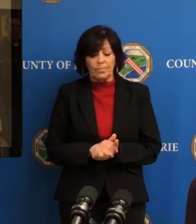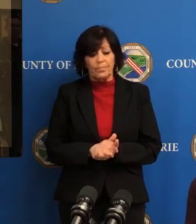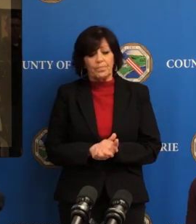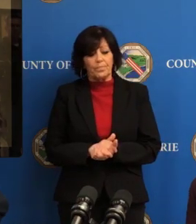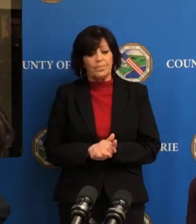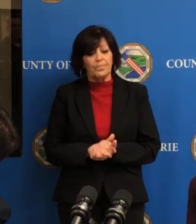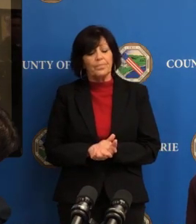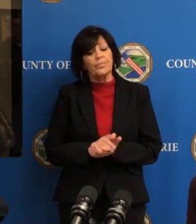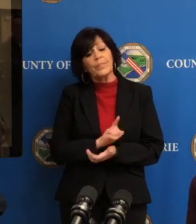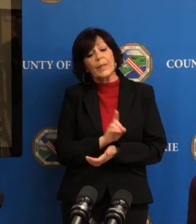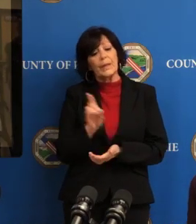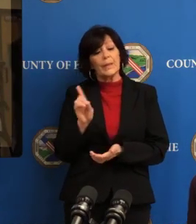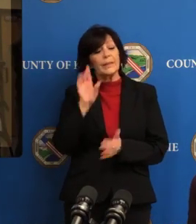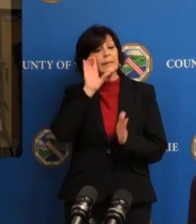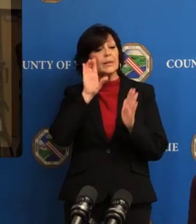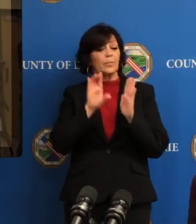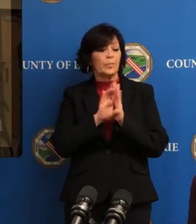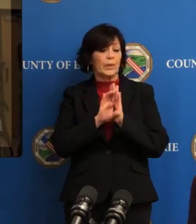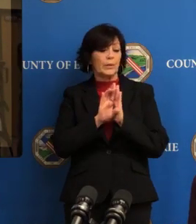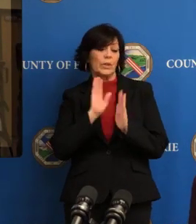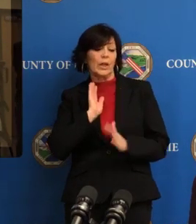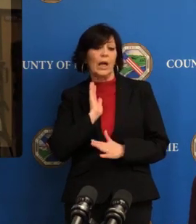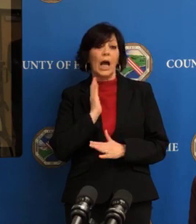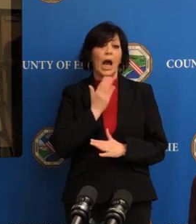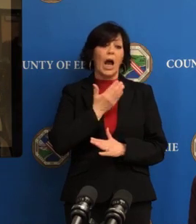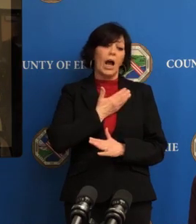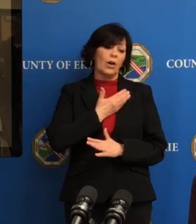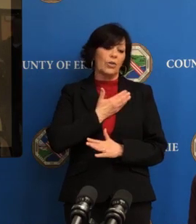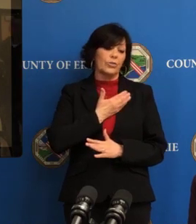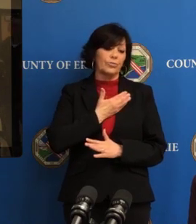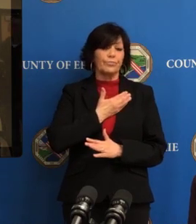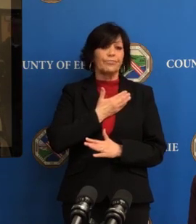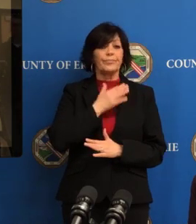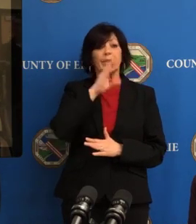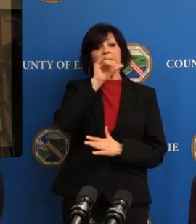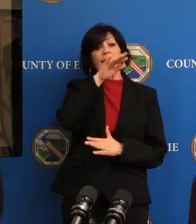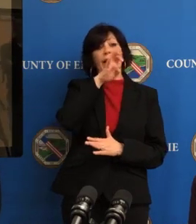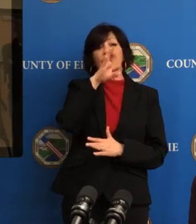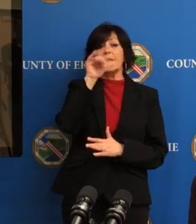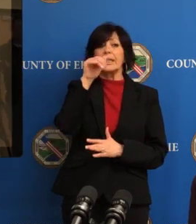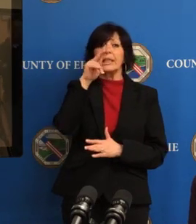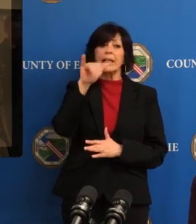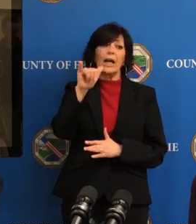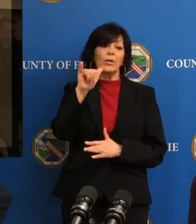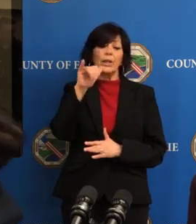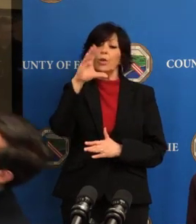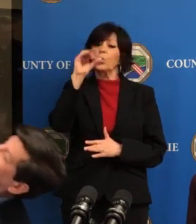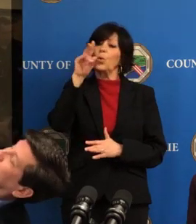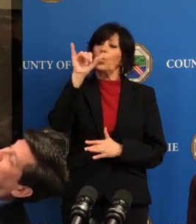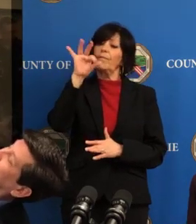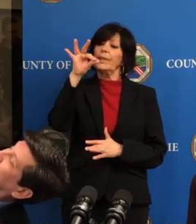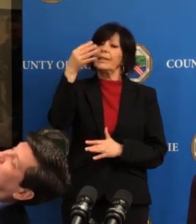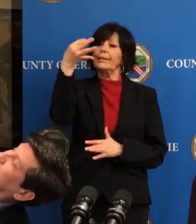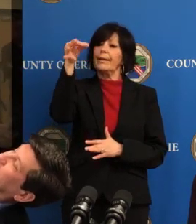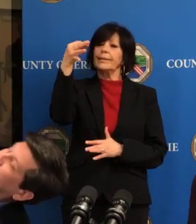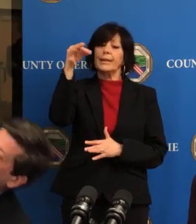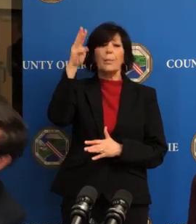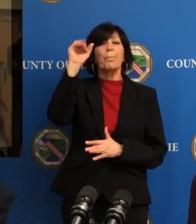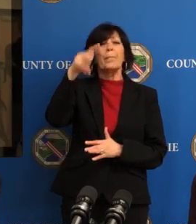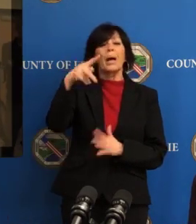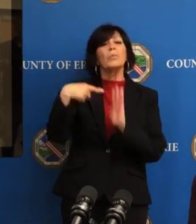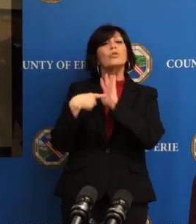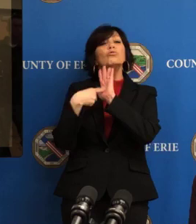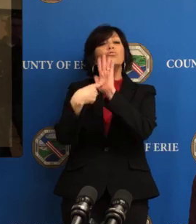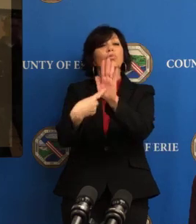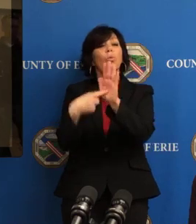So this is a picture of our interactive Erie County COVID-19 map, and this